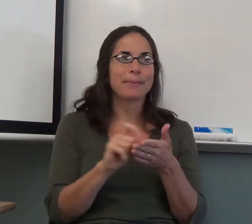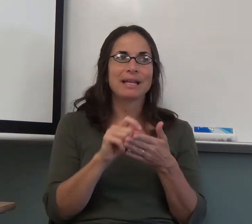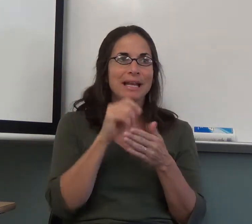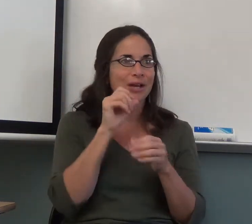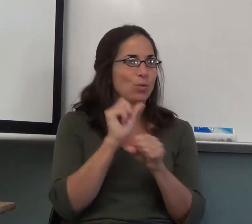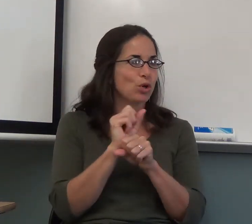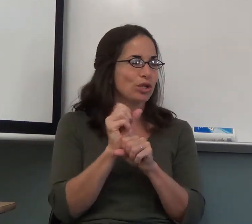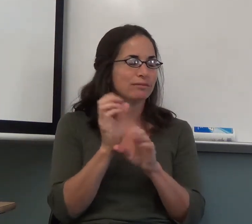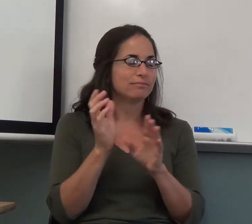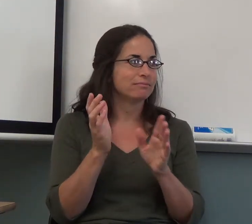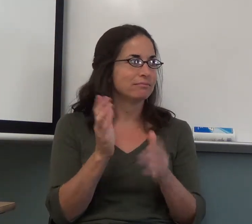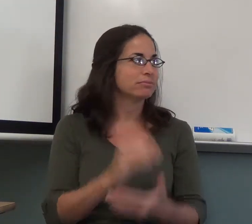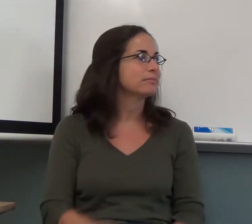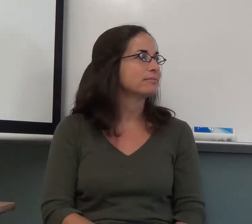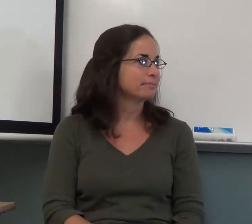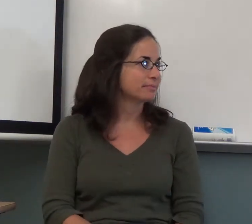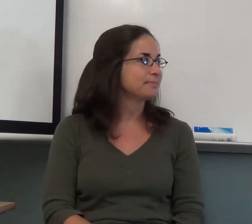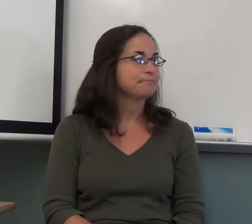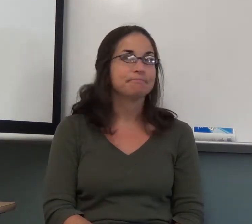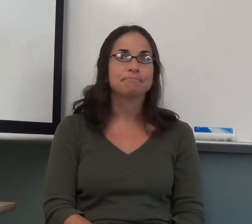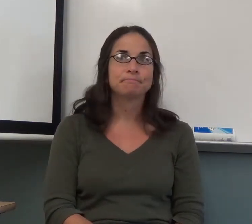right punctuality.